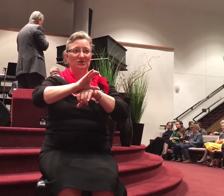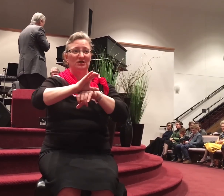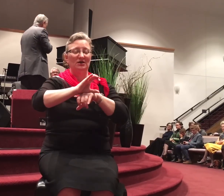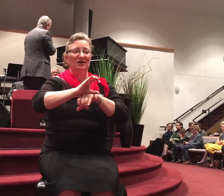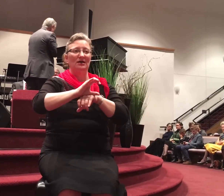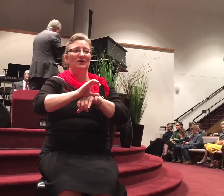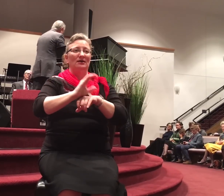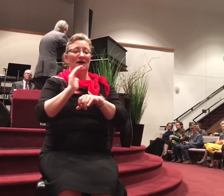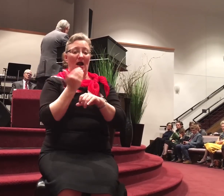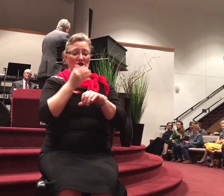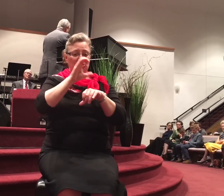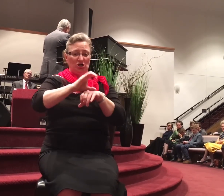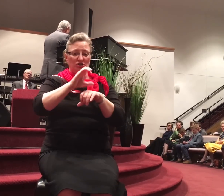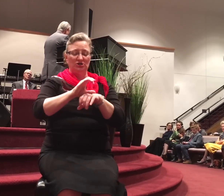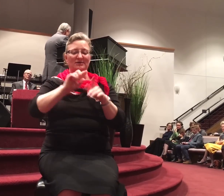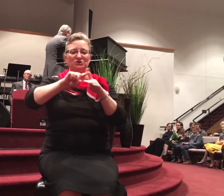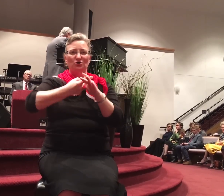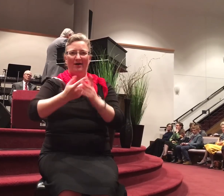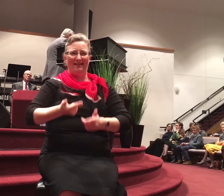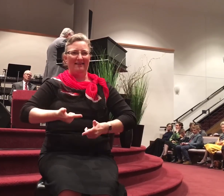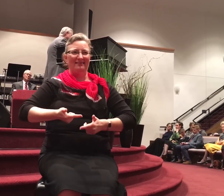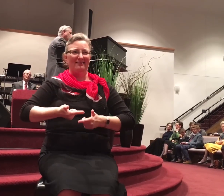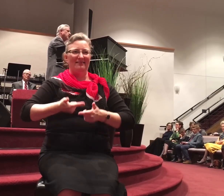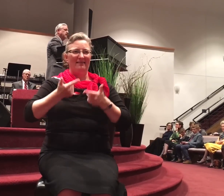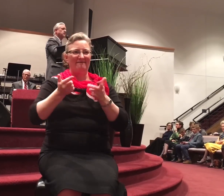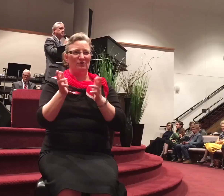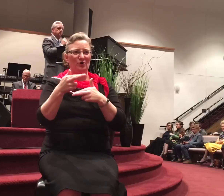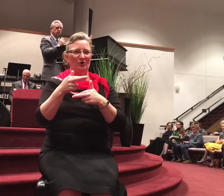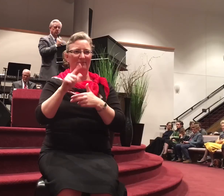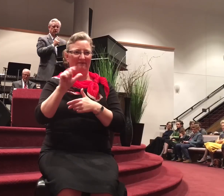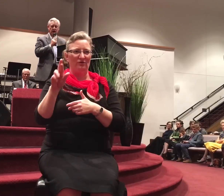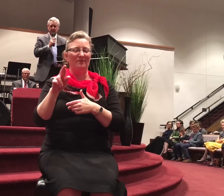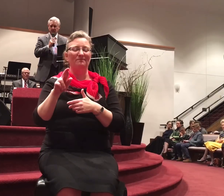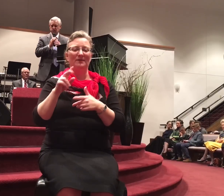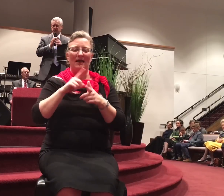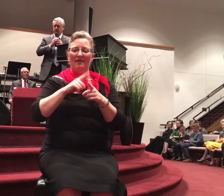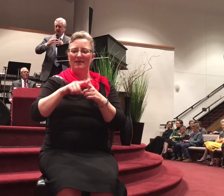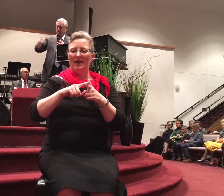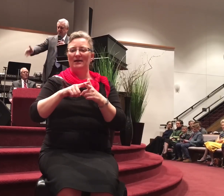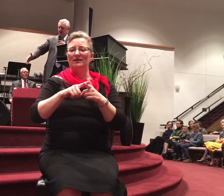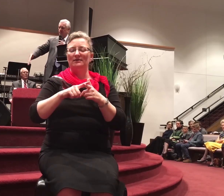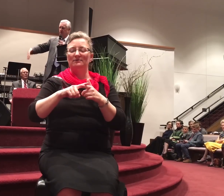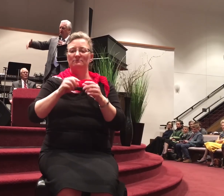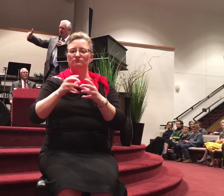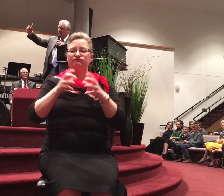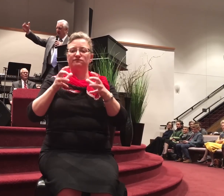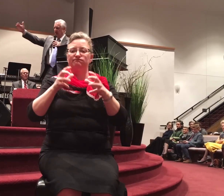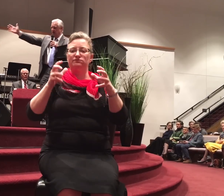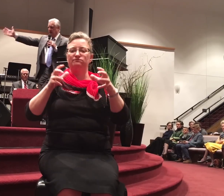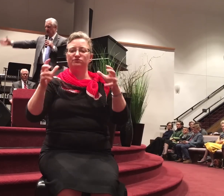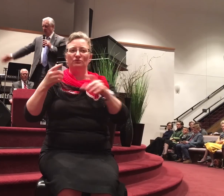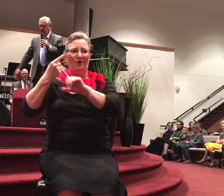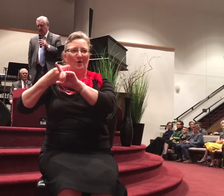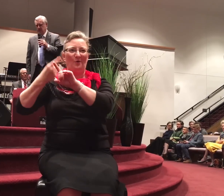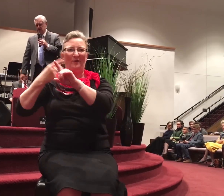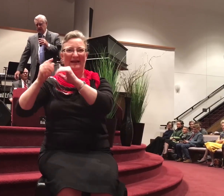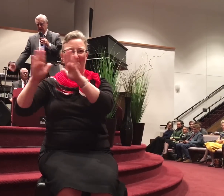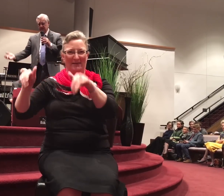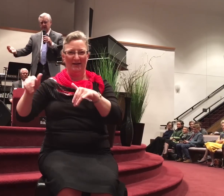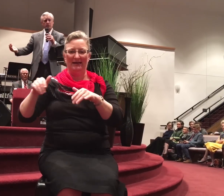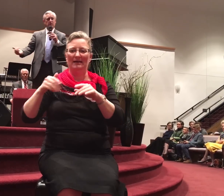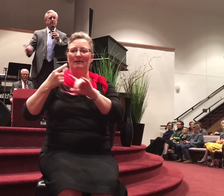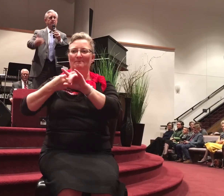from literally our living room to a rented building for 4 years to our first building, our second building. And then when I